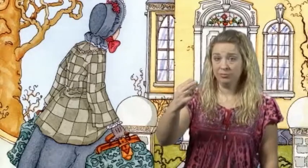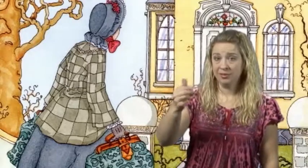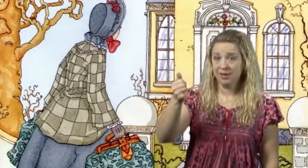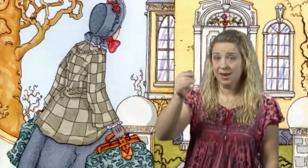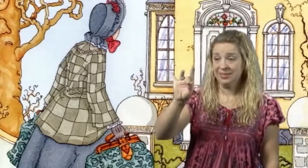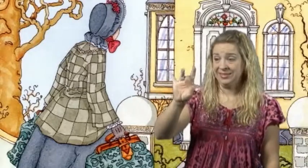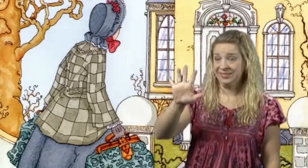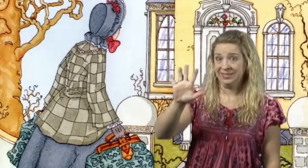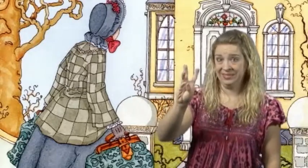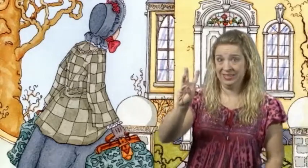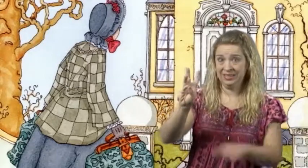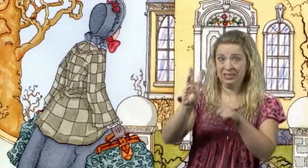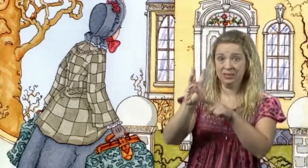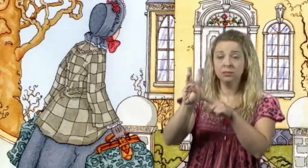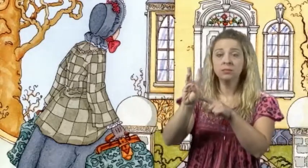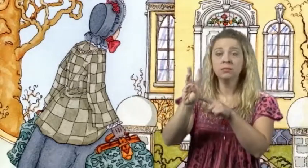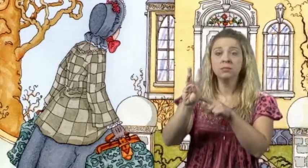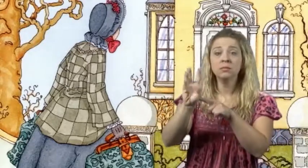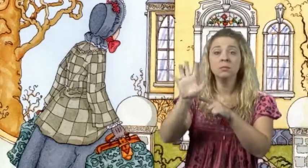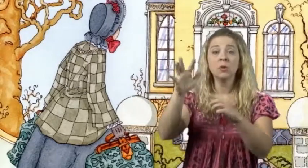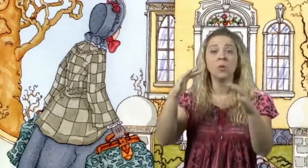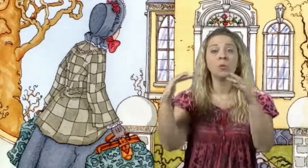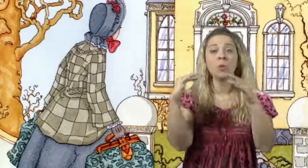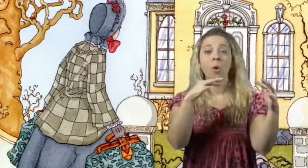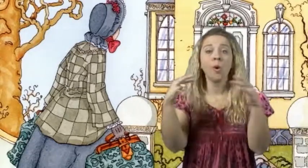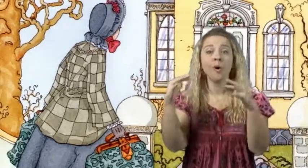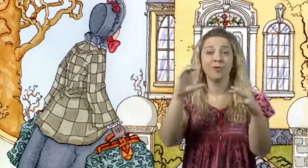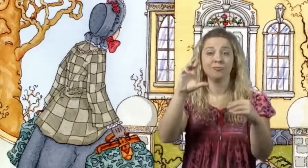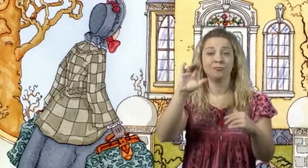The Crimean War ended in March 1856.